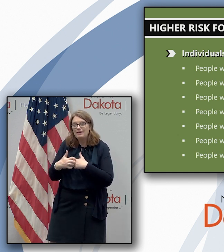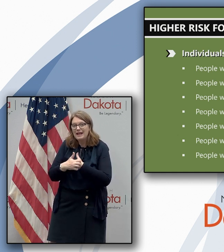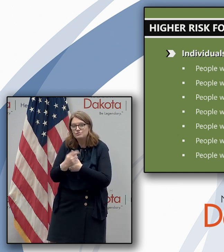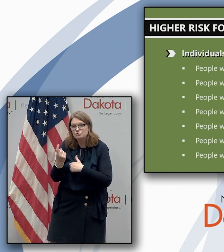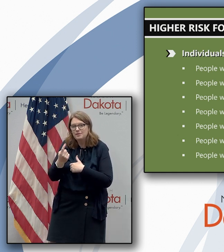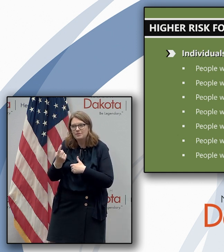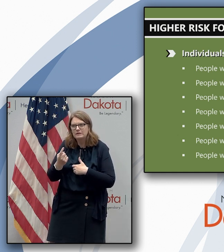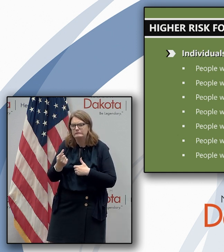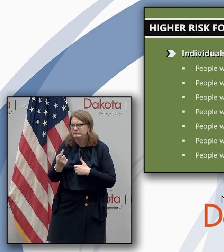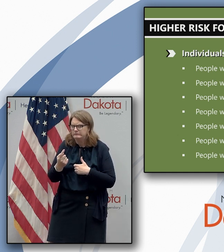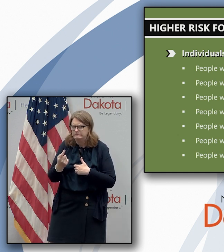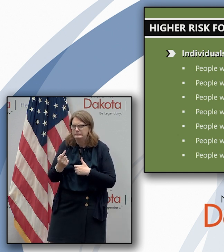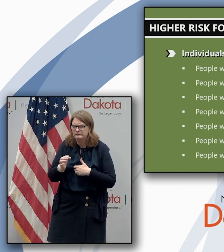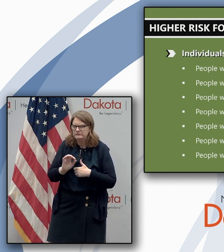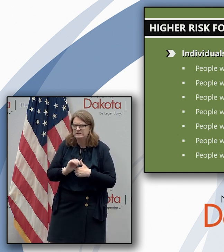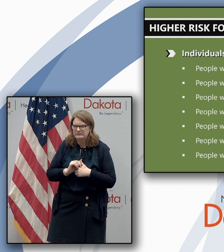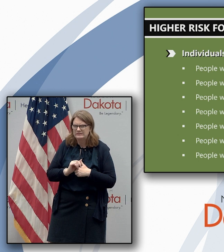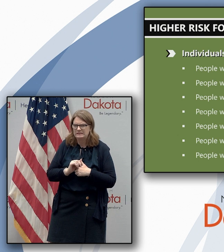are all